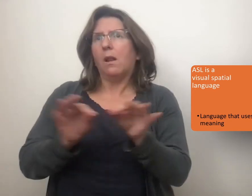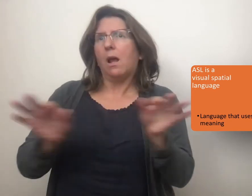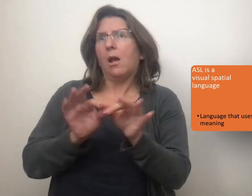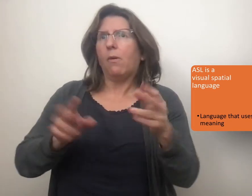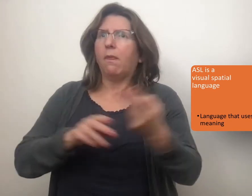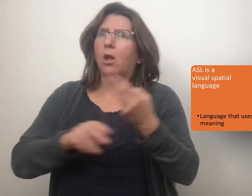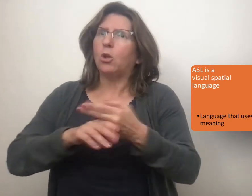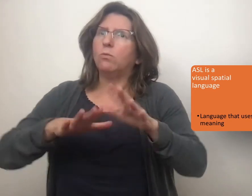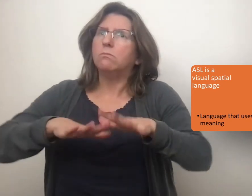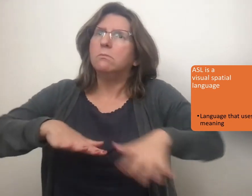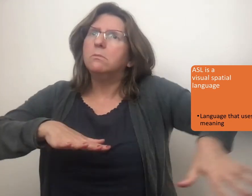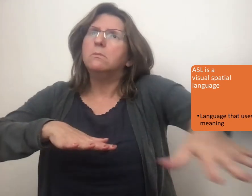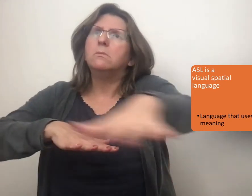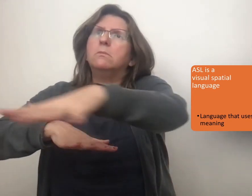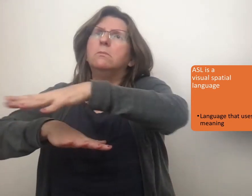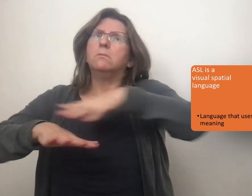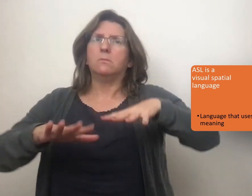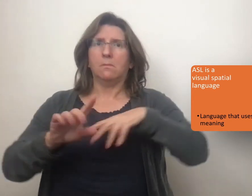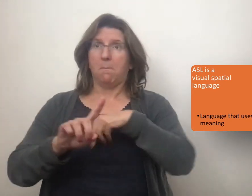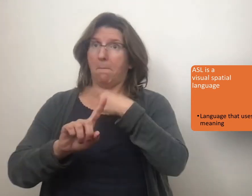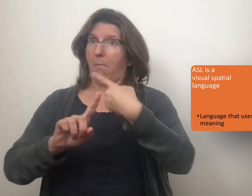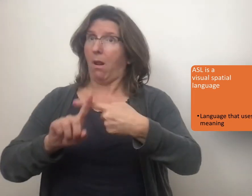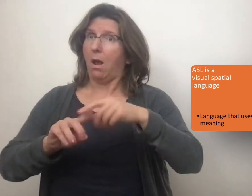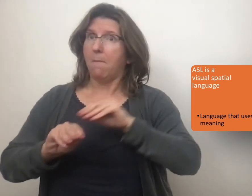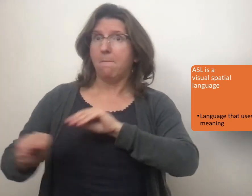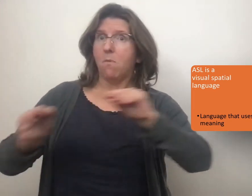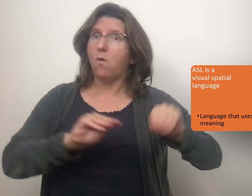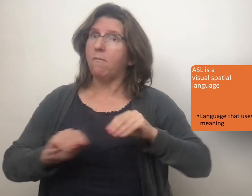ASL uses space and movement to convey meaning.